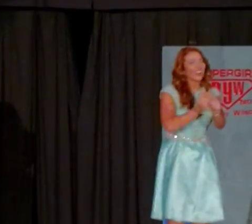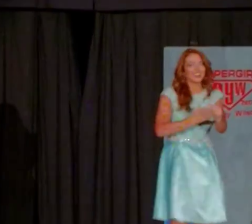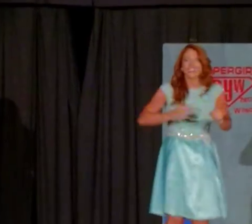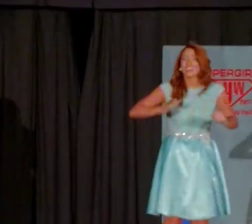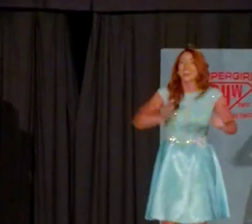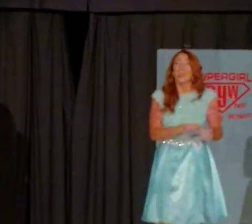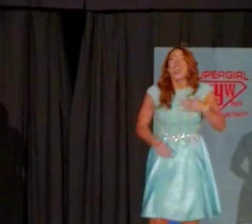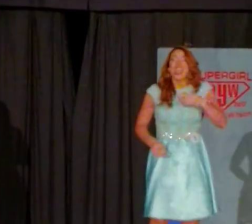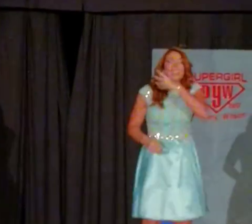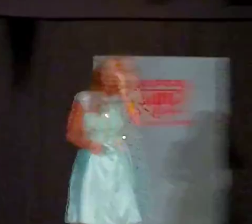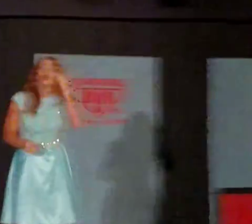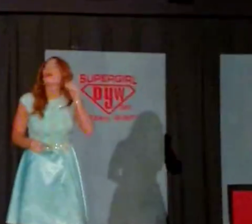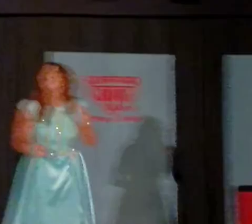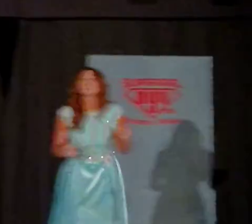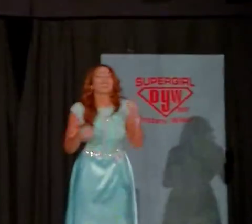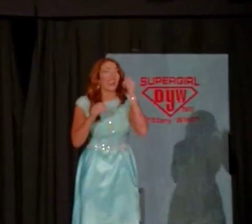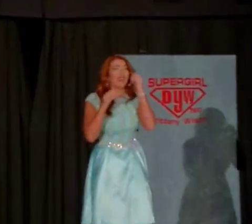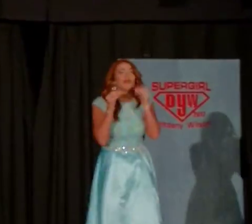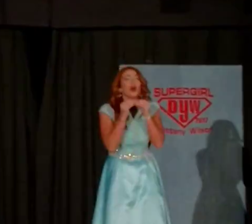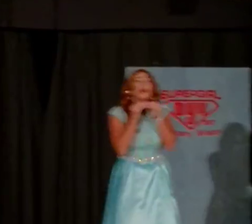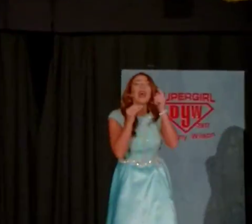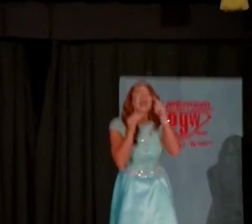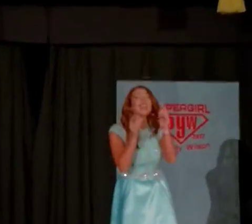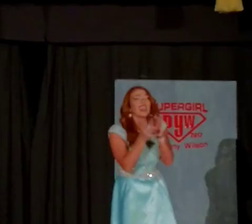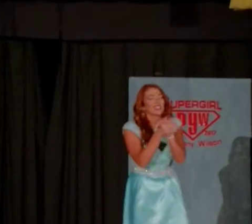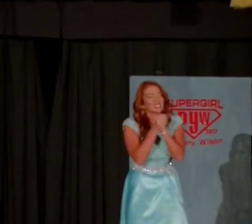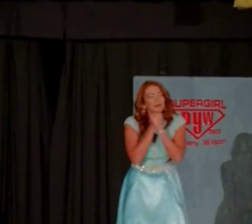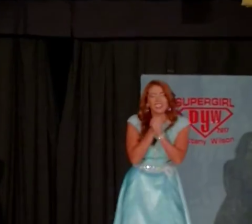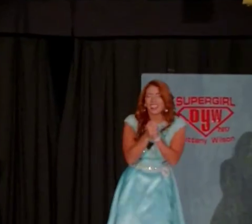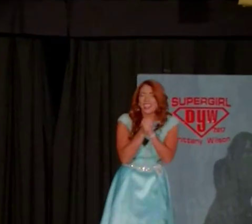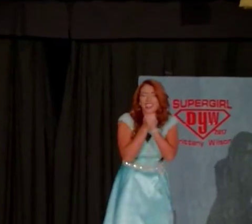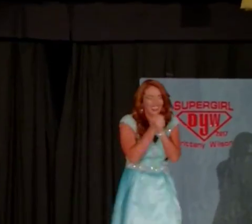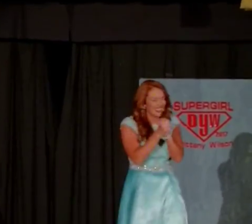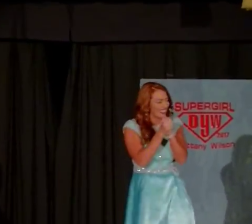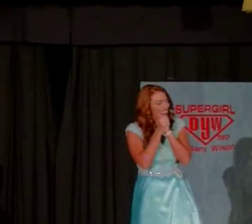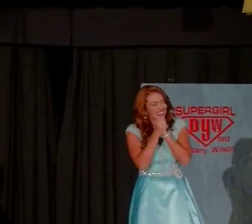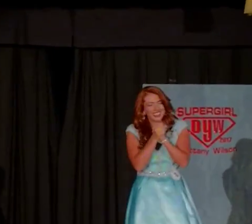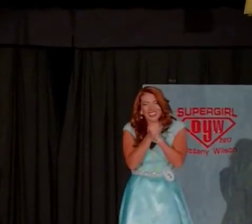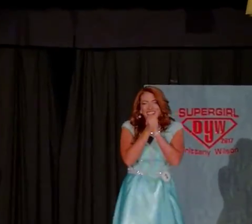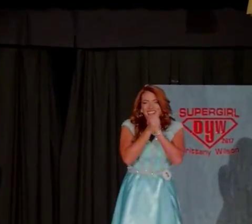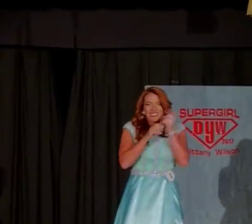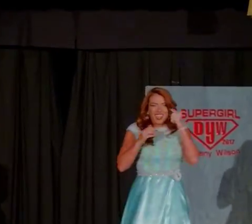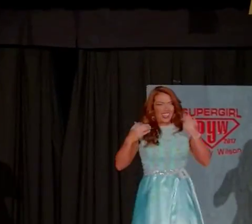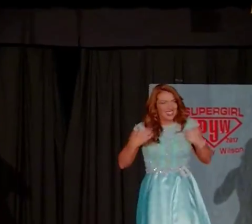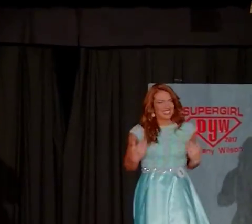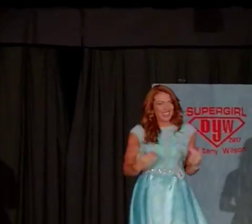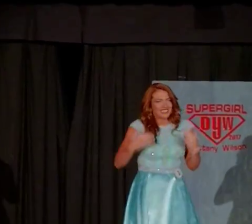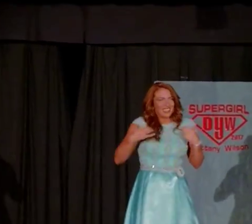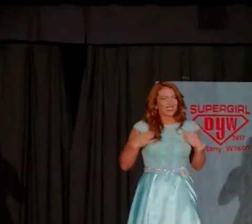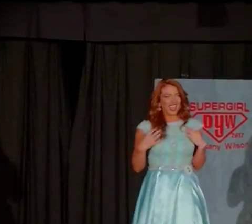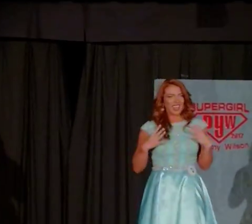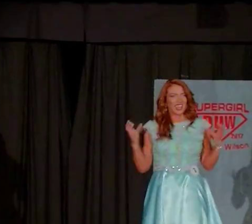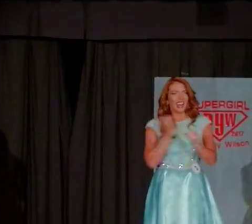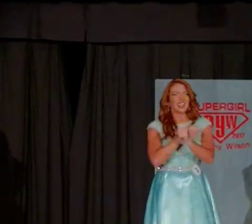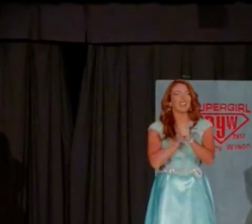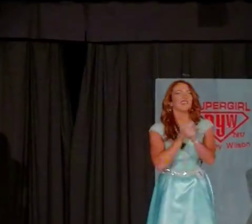And I don't really care what nobody else believes Because I've still got a lot of